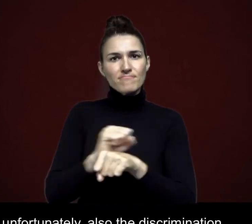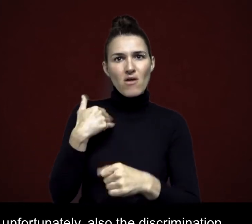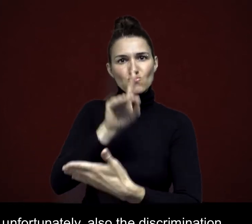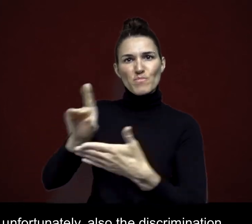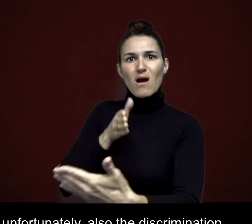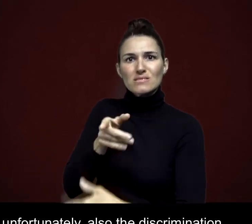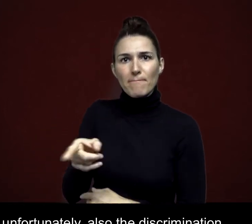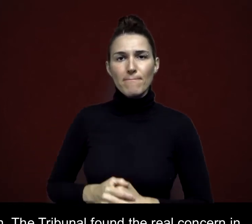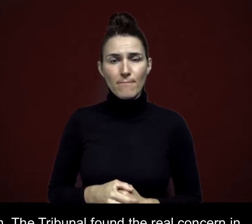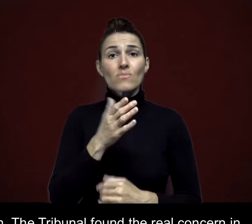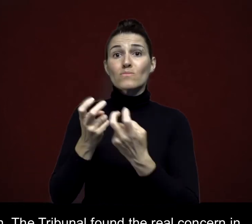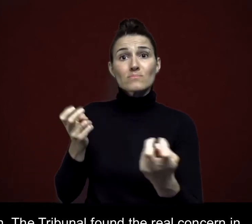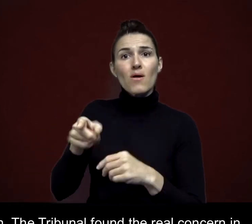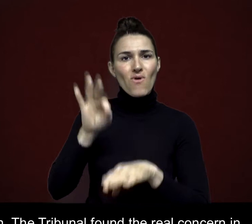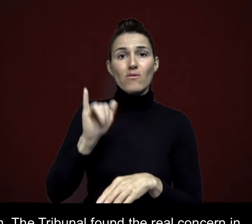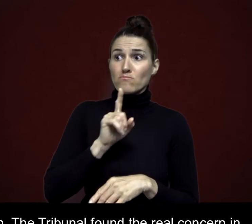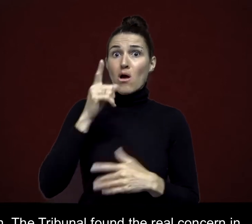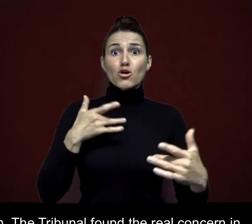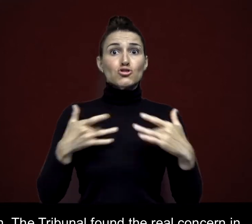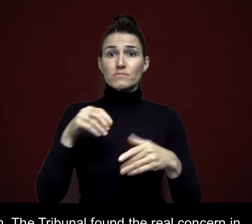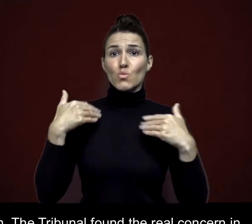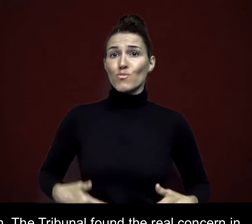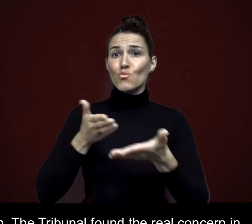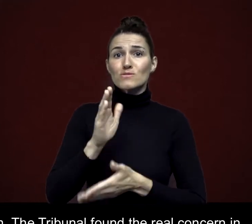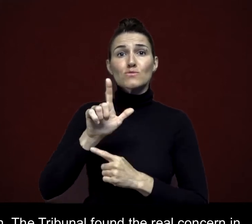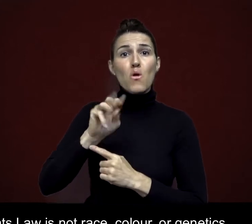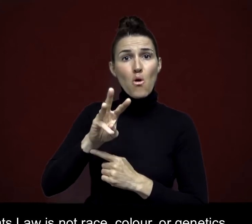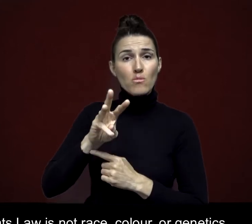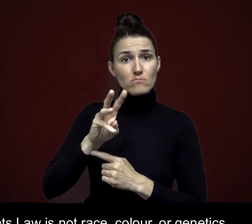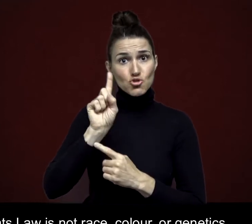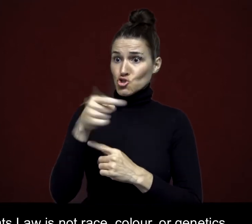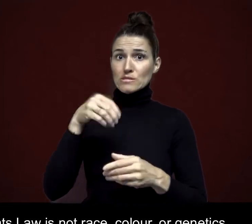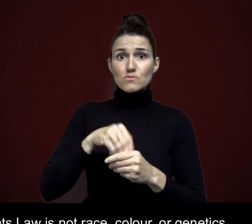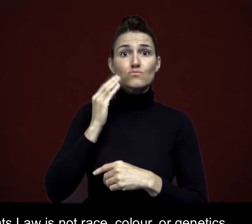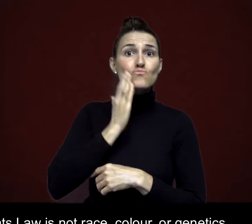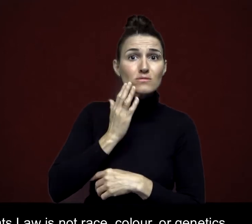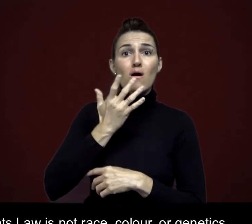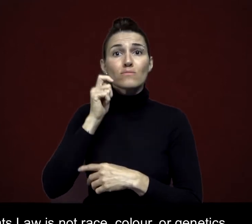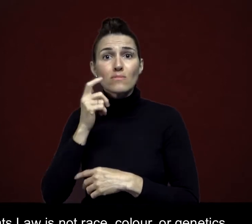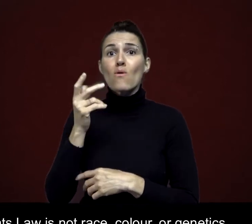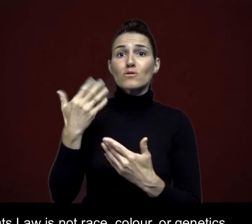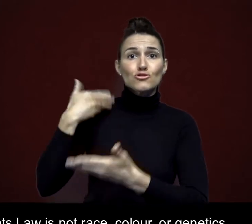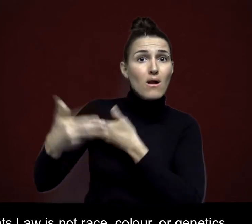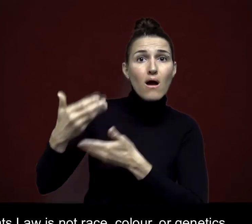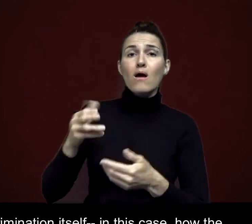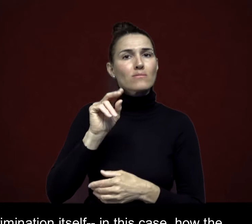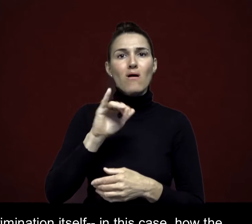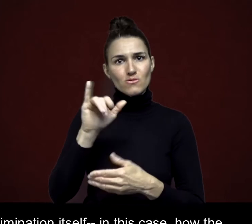the discrimination against them. The tribunal found the real concern in human rights law is not race, color, or genetics, but the